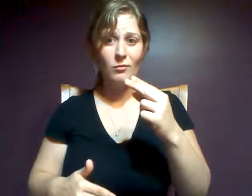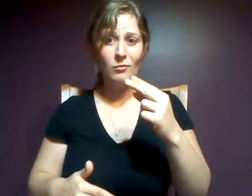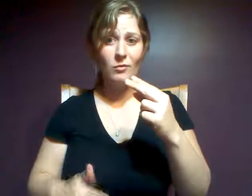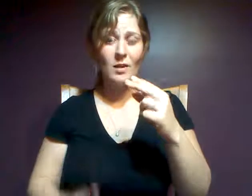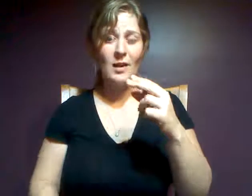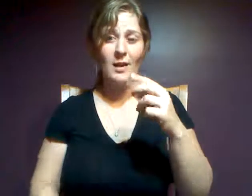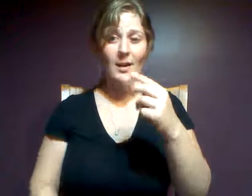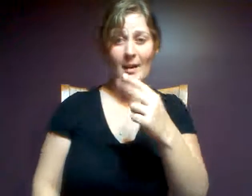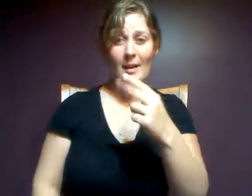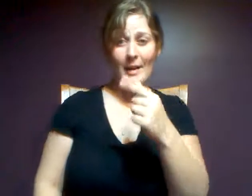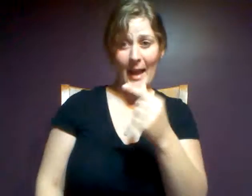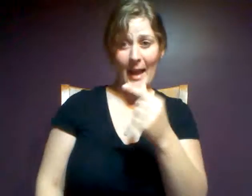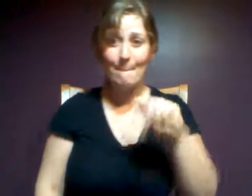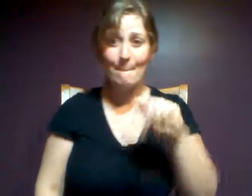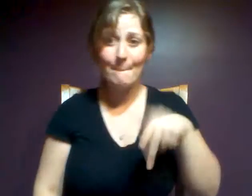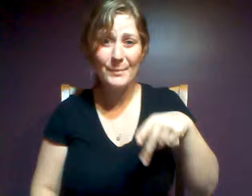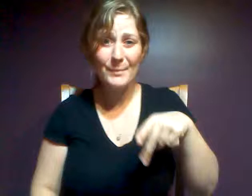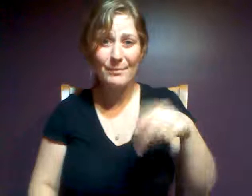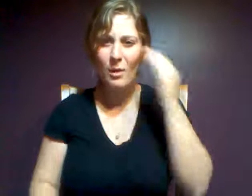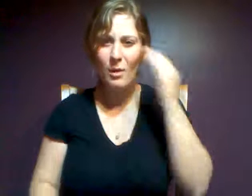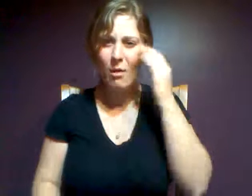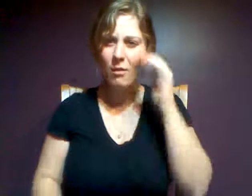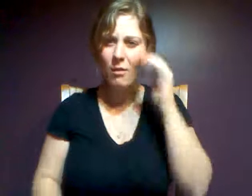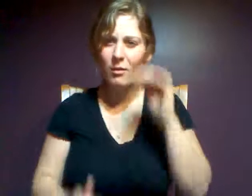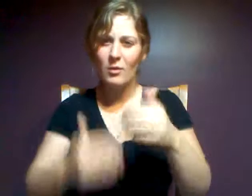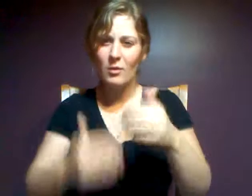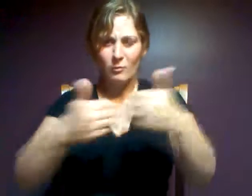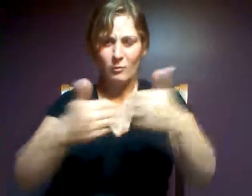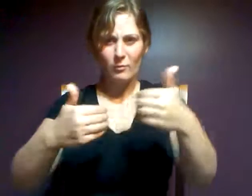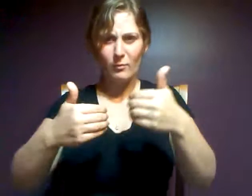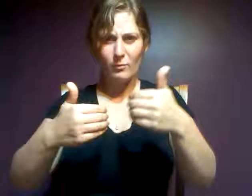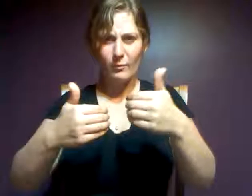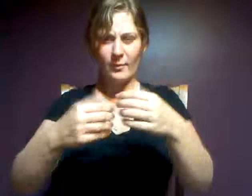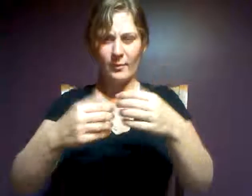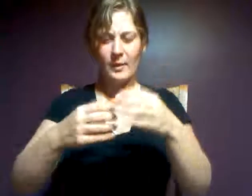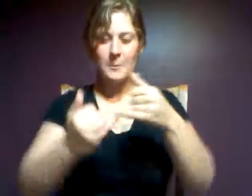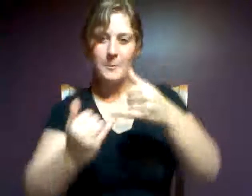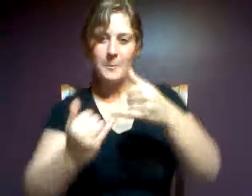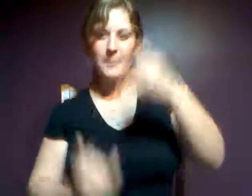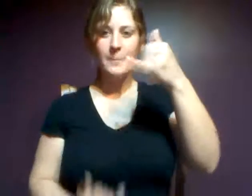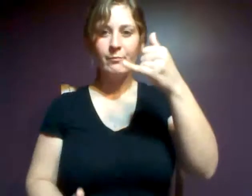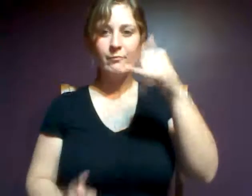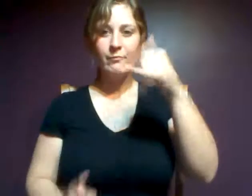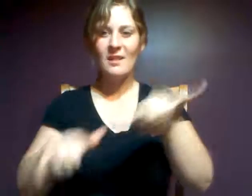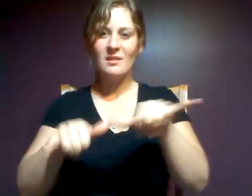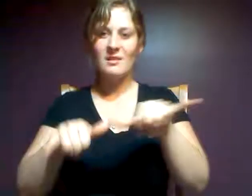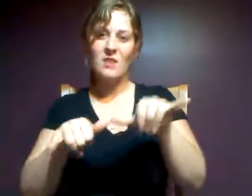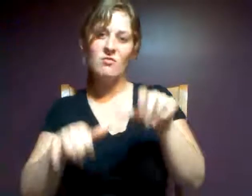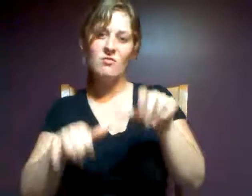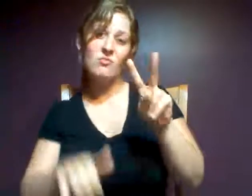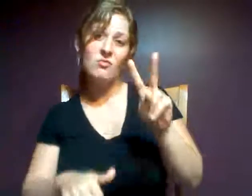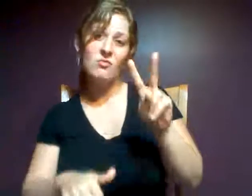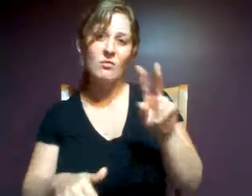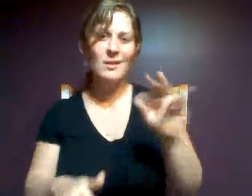are not immune to this either, aspiring to the chiseled jawlines and rich six-packs of superhero-like sports stars and